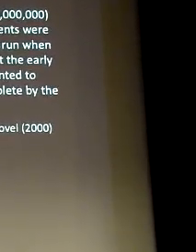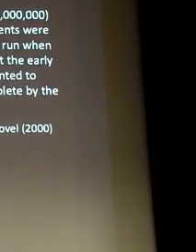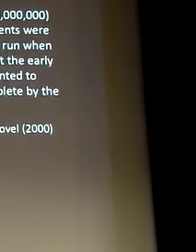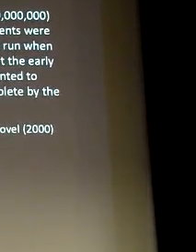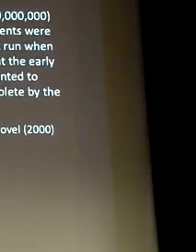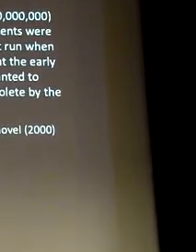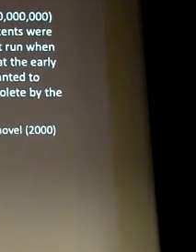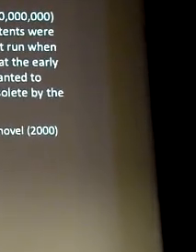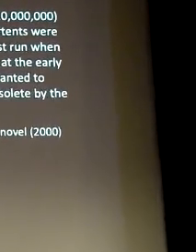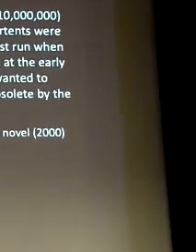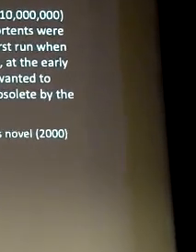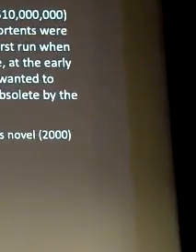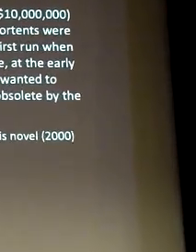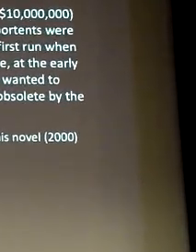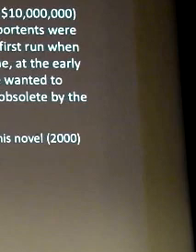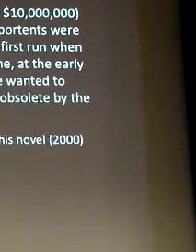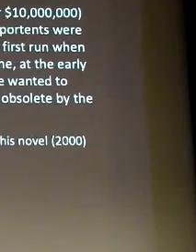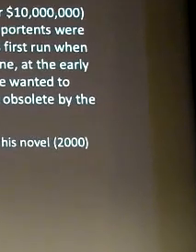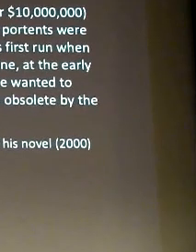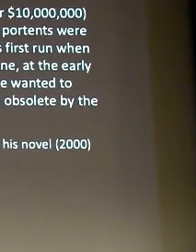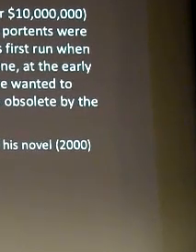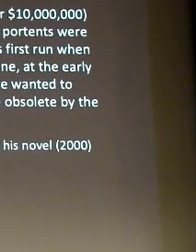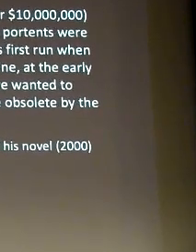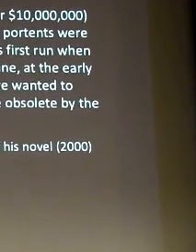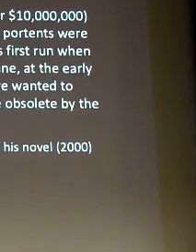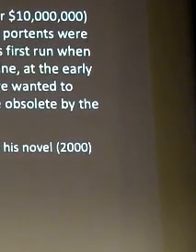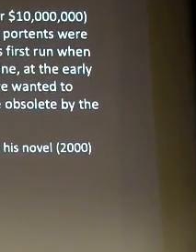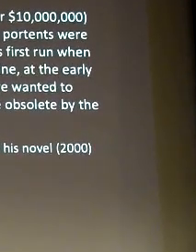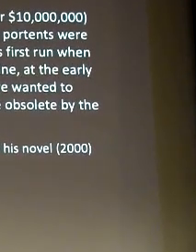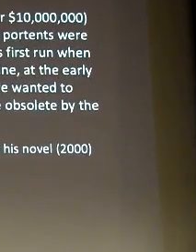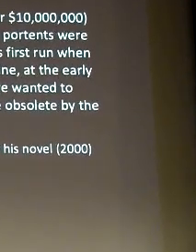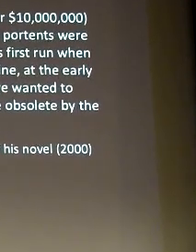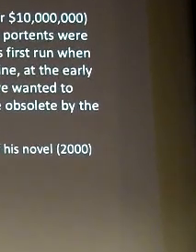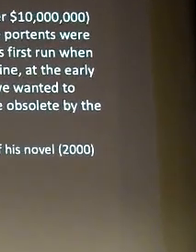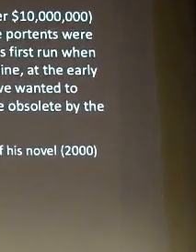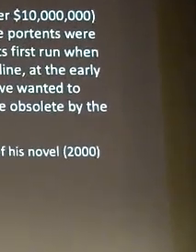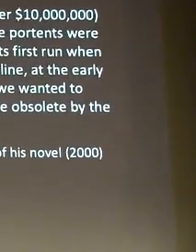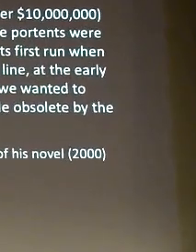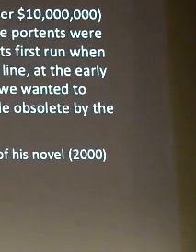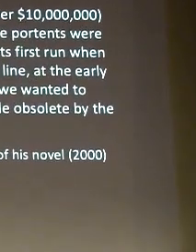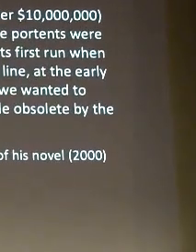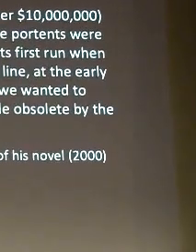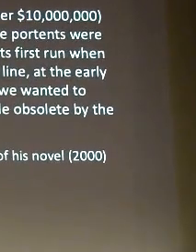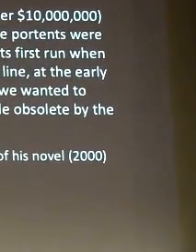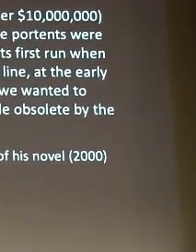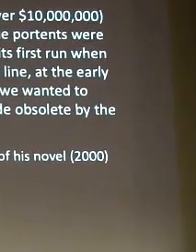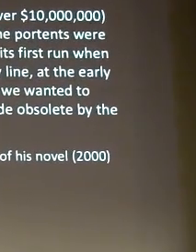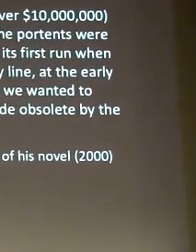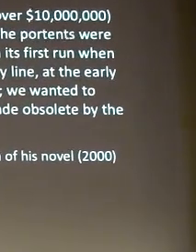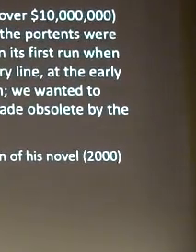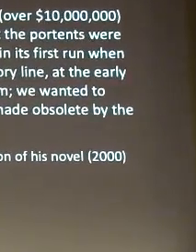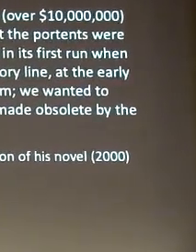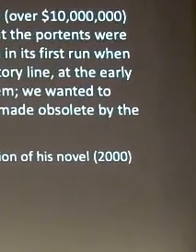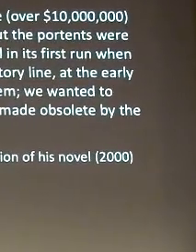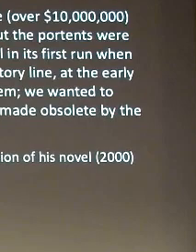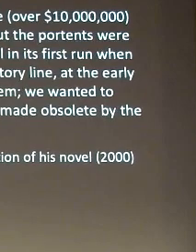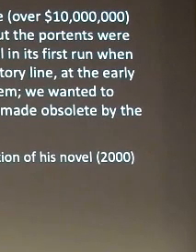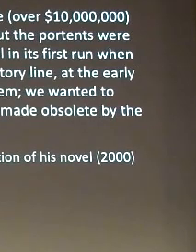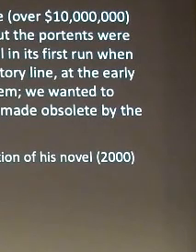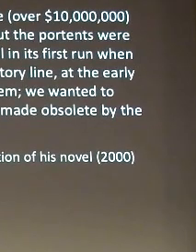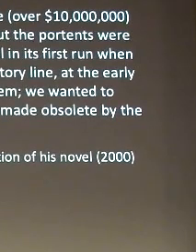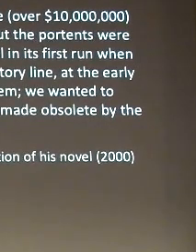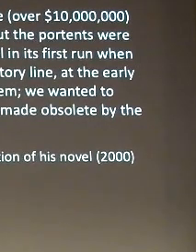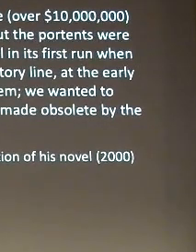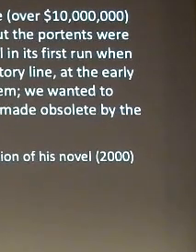Stanley Kubrick had someone counting the number of people who were leaving the theater. He's very conscious about that